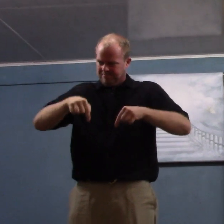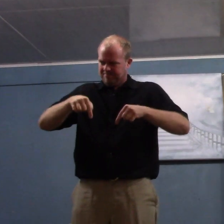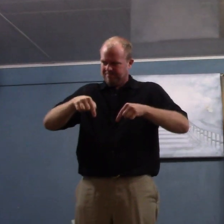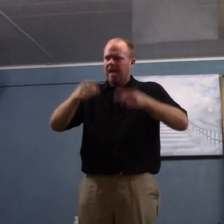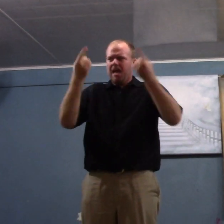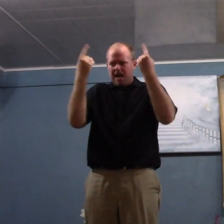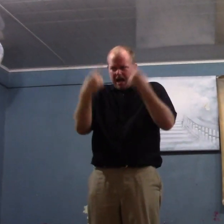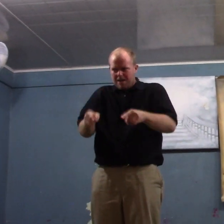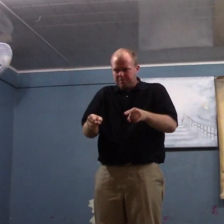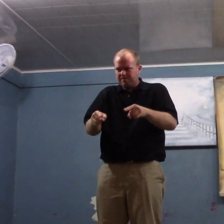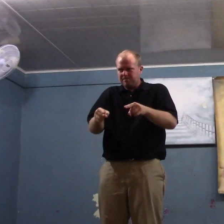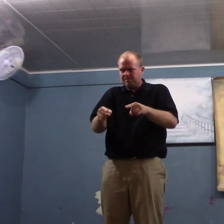There's a deaf person here